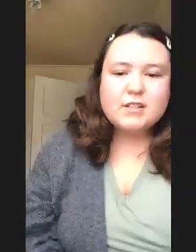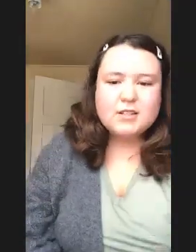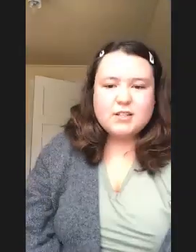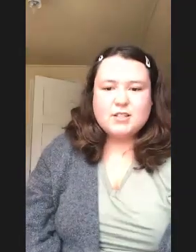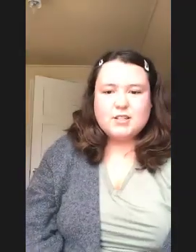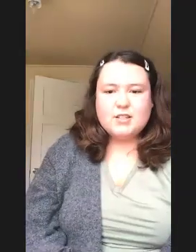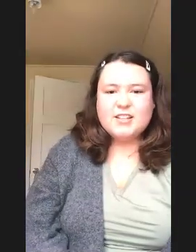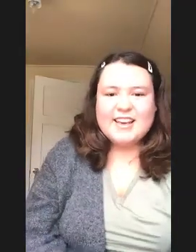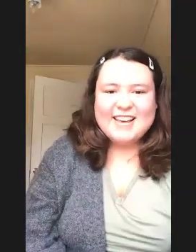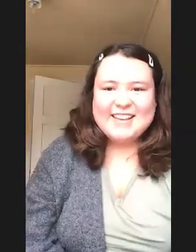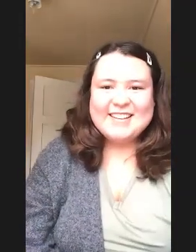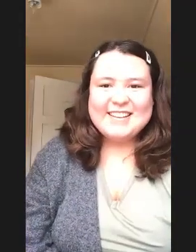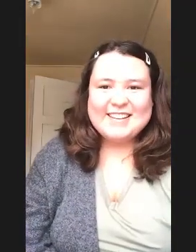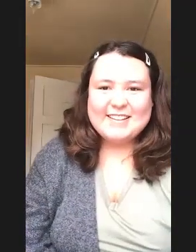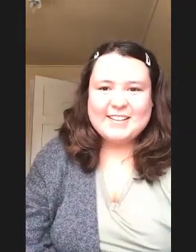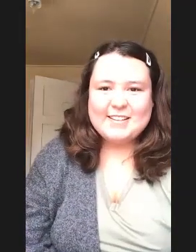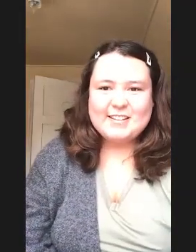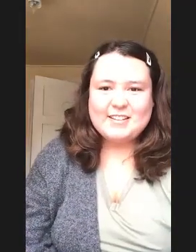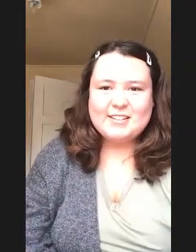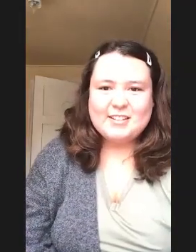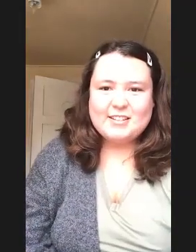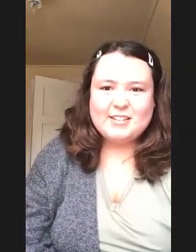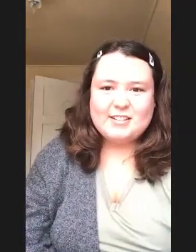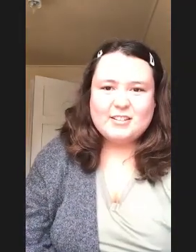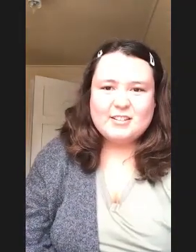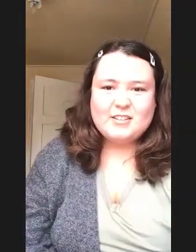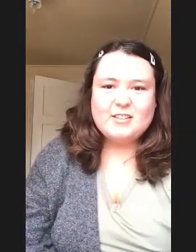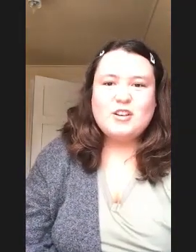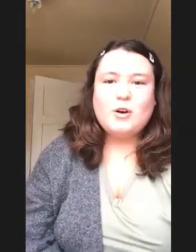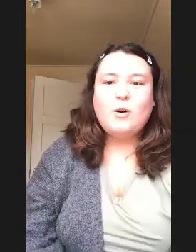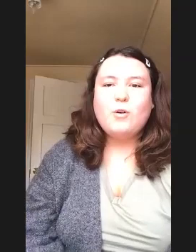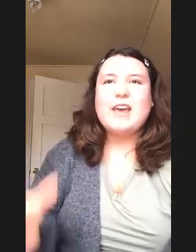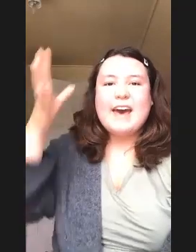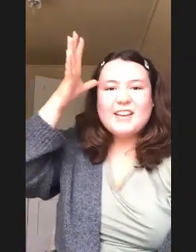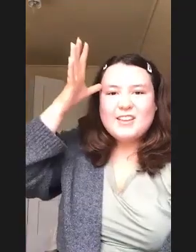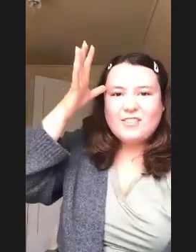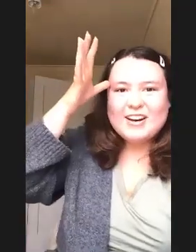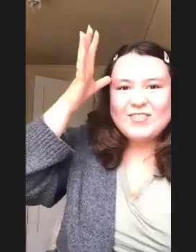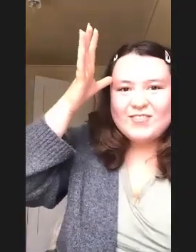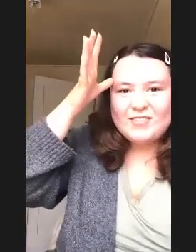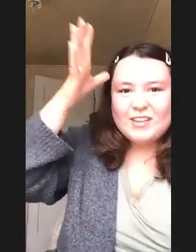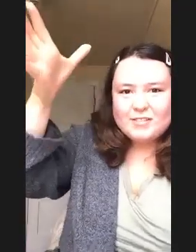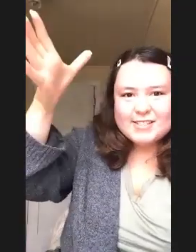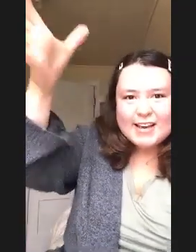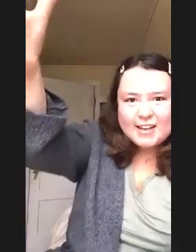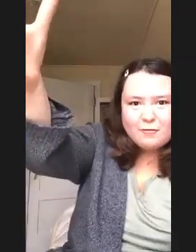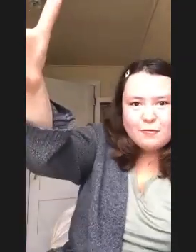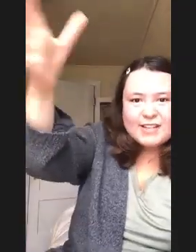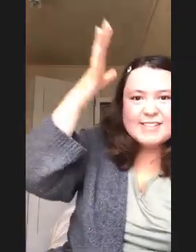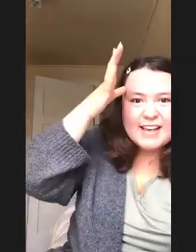sister. Okay. What about grandparents? Oh yeah, you would just kind of extend